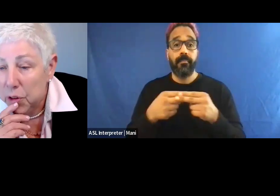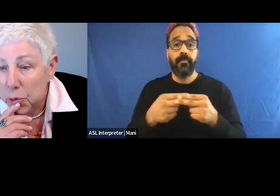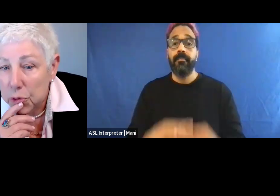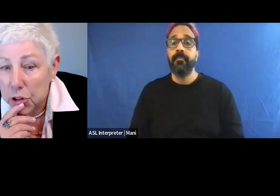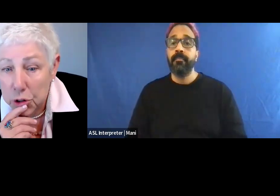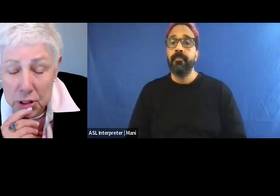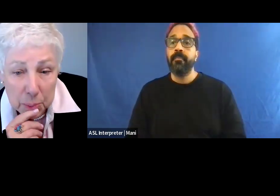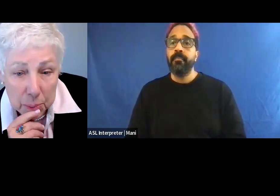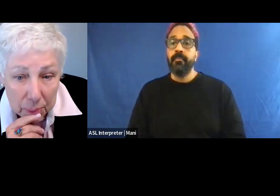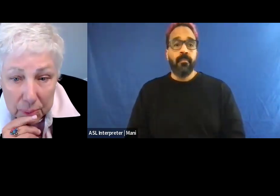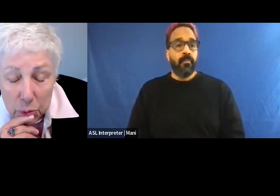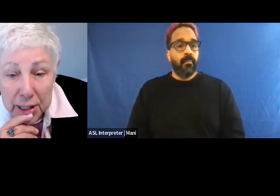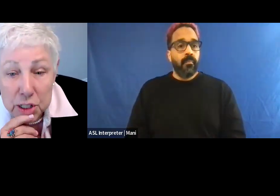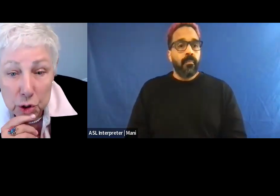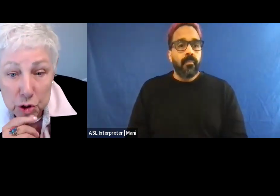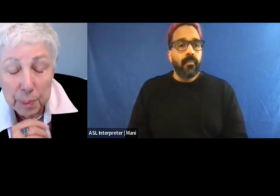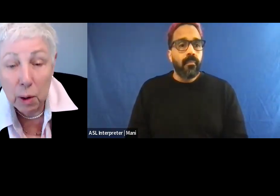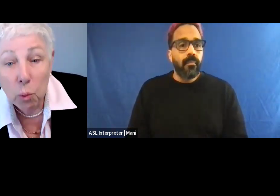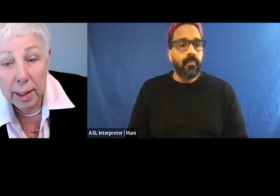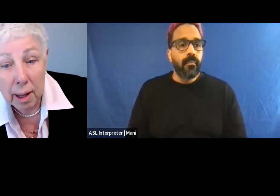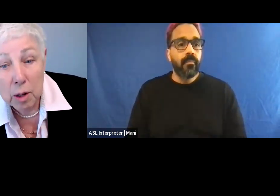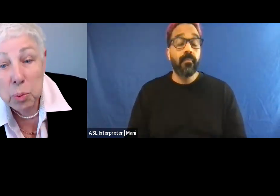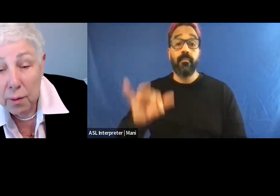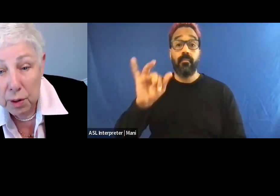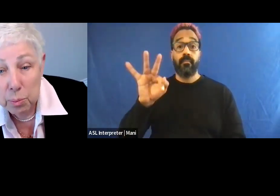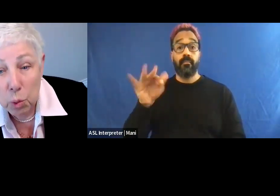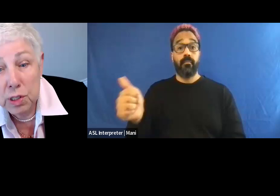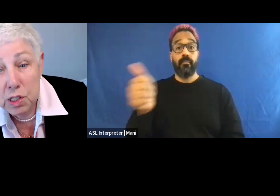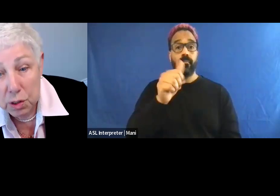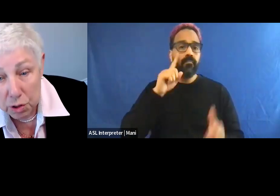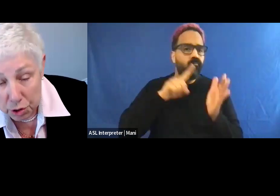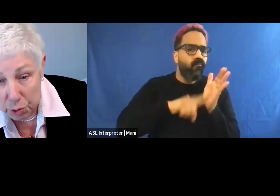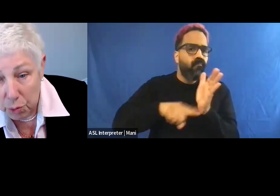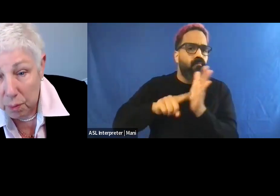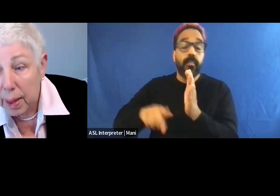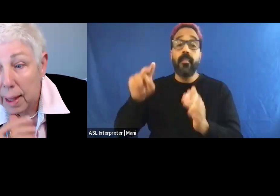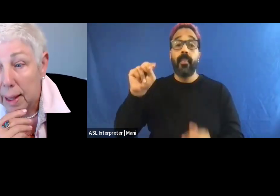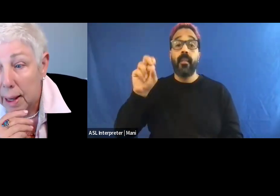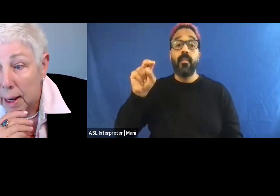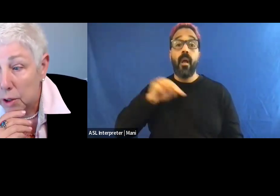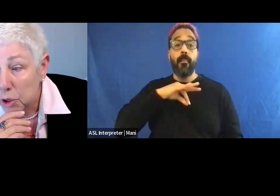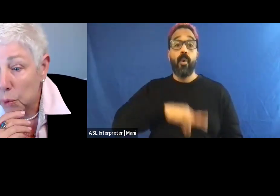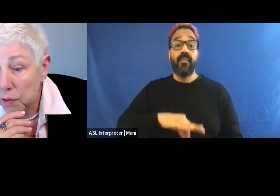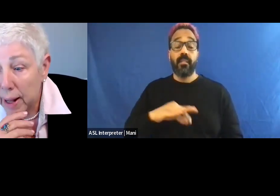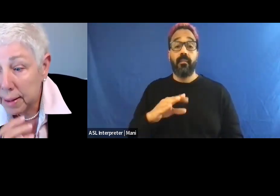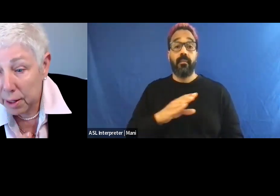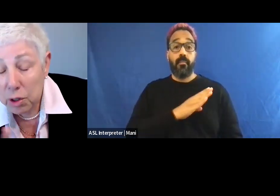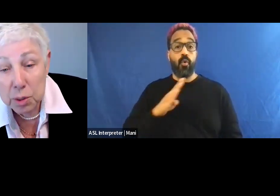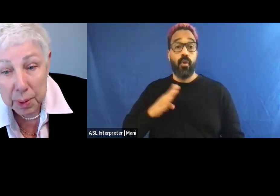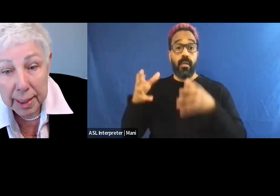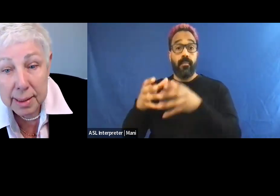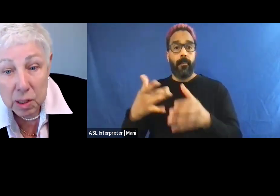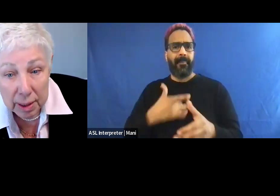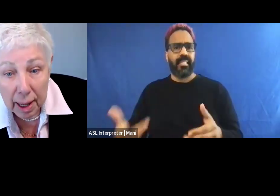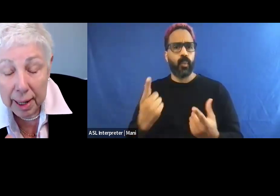Now, if you do some research about what nonprofit boards do, you will find that there are